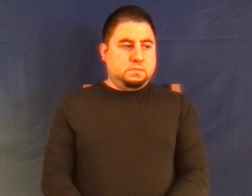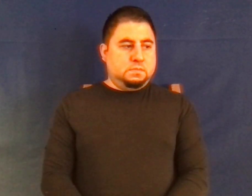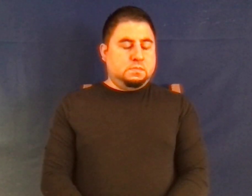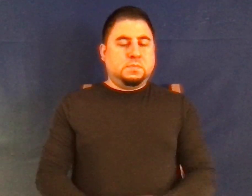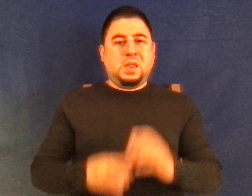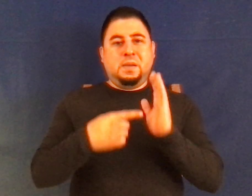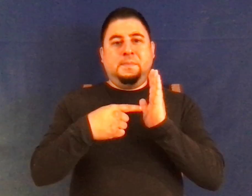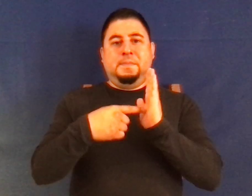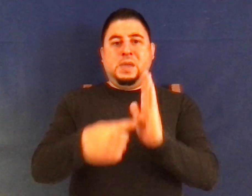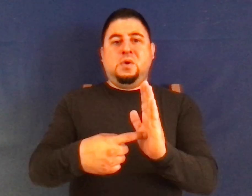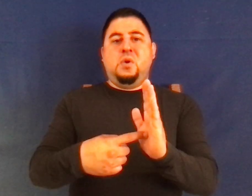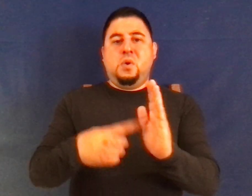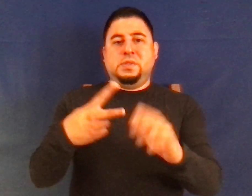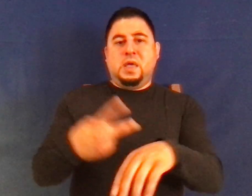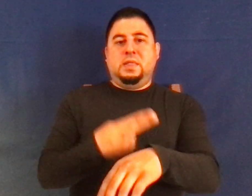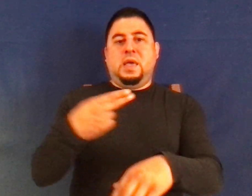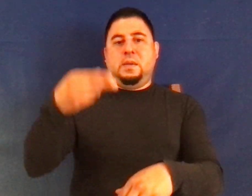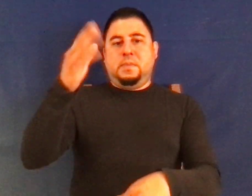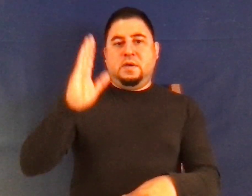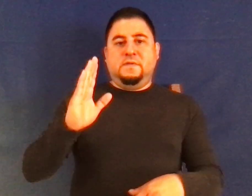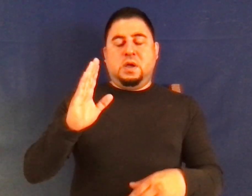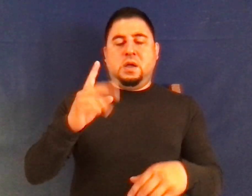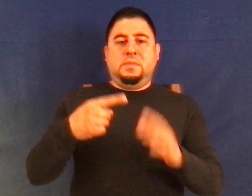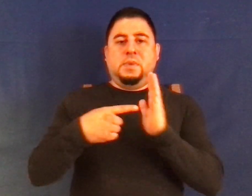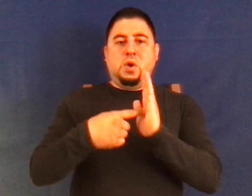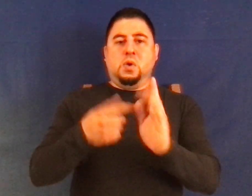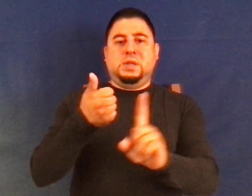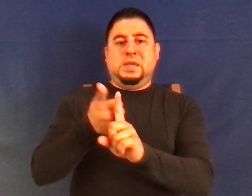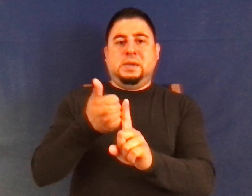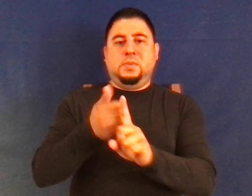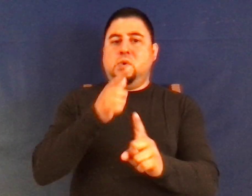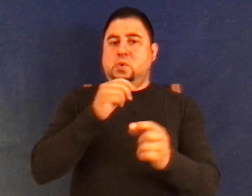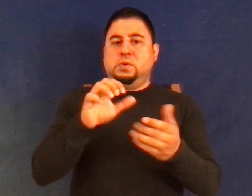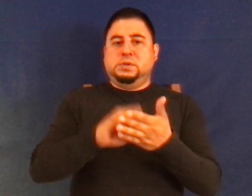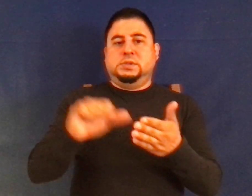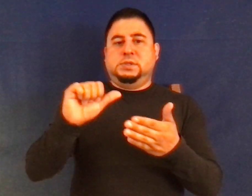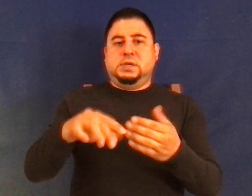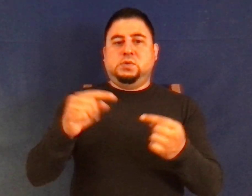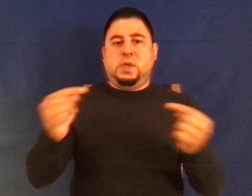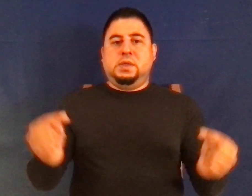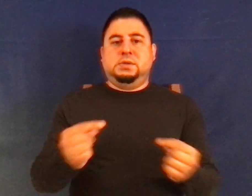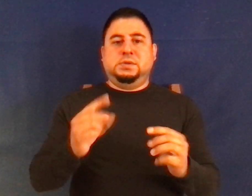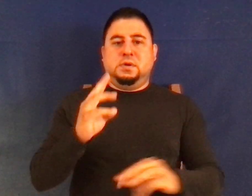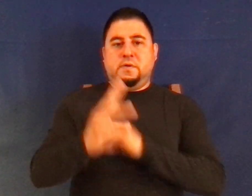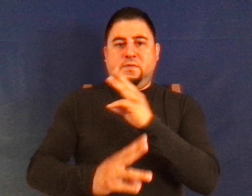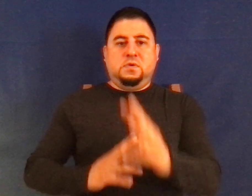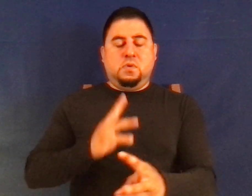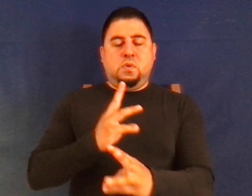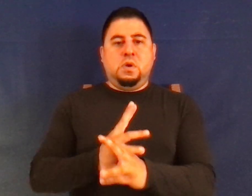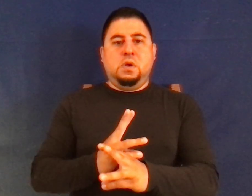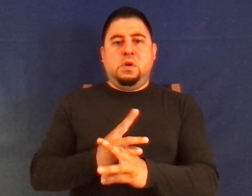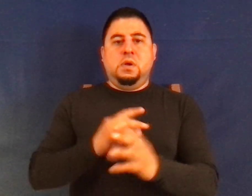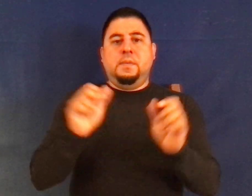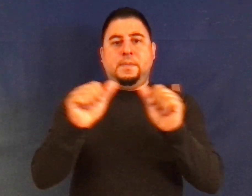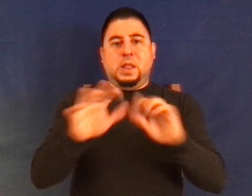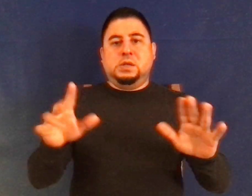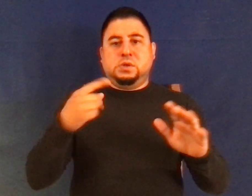Behold the Lamb of God. Behold him who takes away the sin of the world. How blessed are we to be